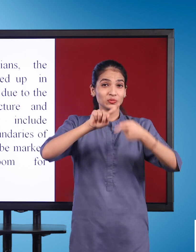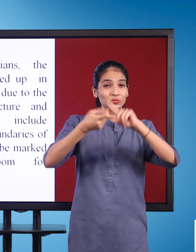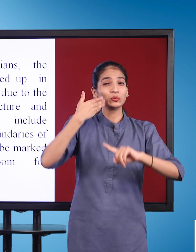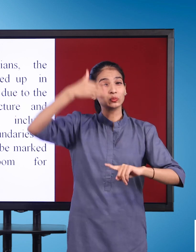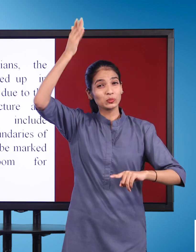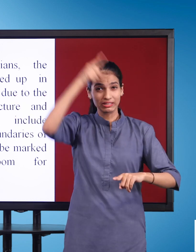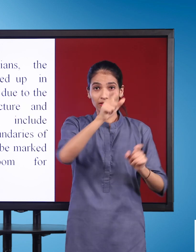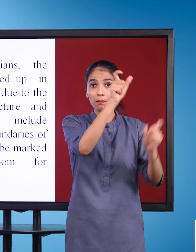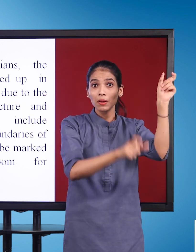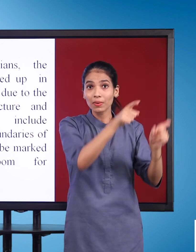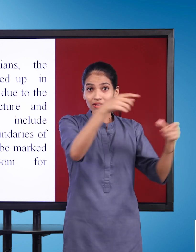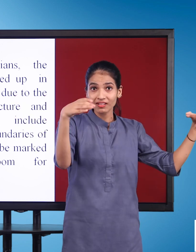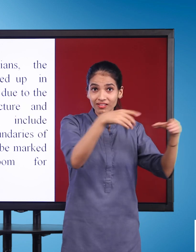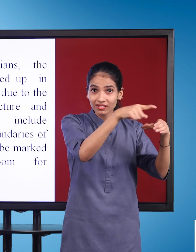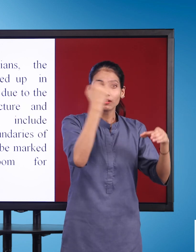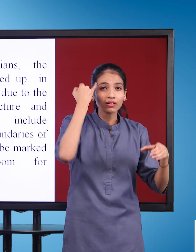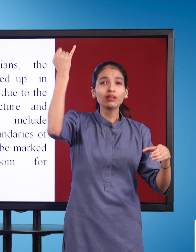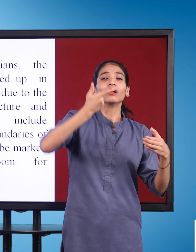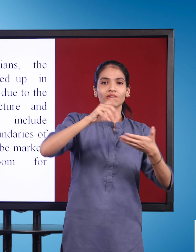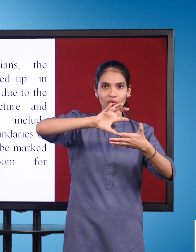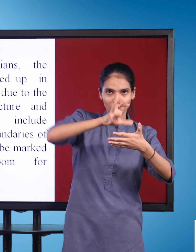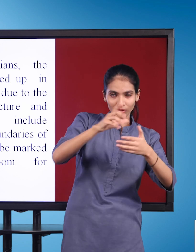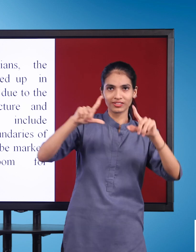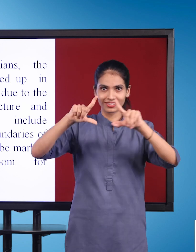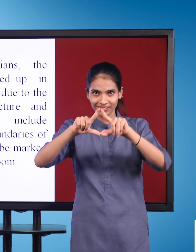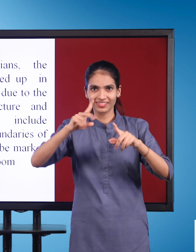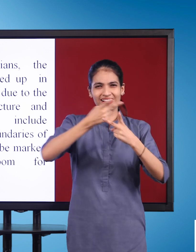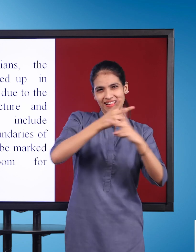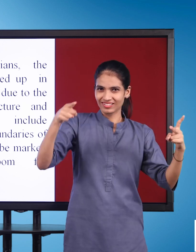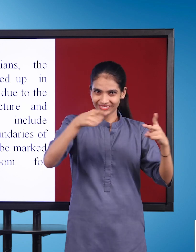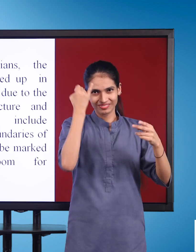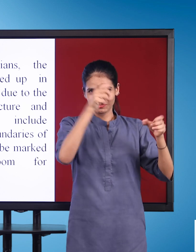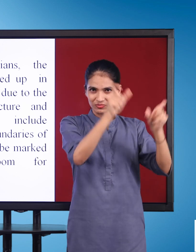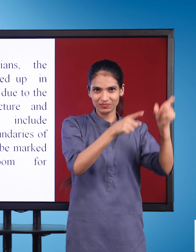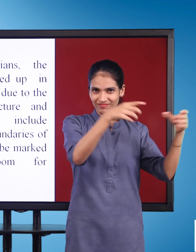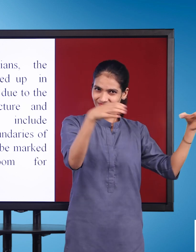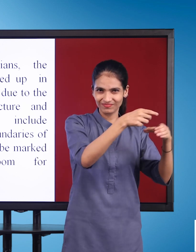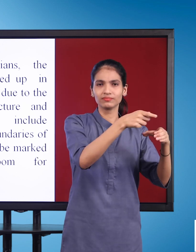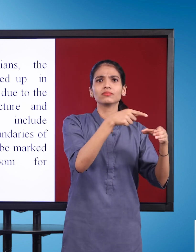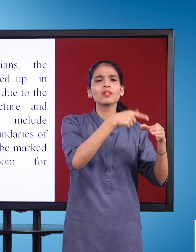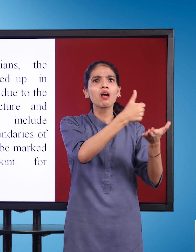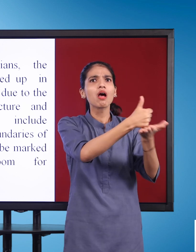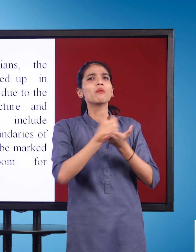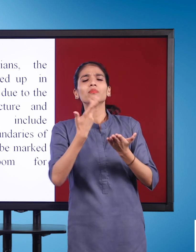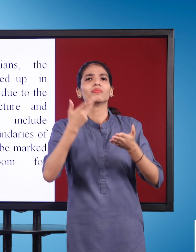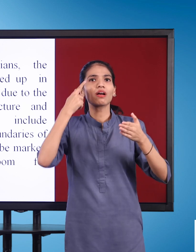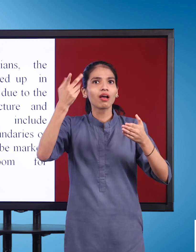According to historians, the geometrical ideas shaped up in ancient times, probably due to the need in